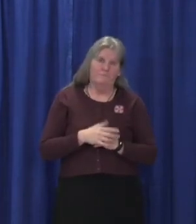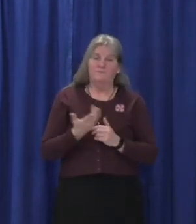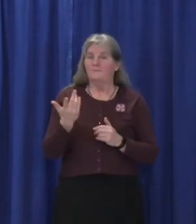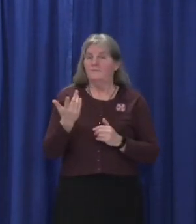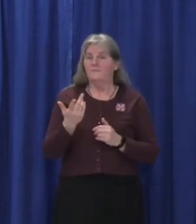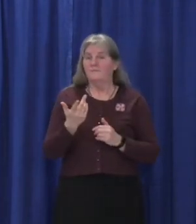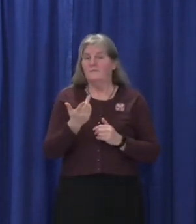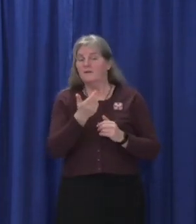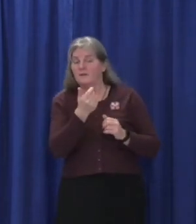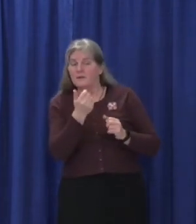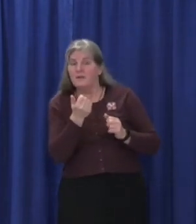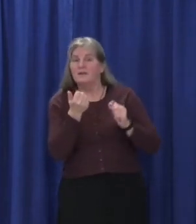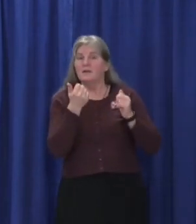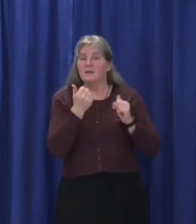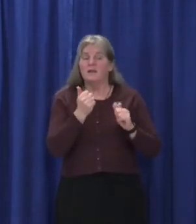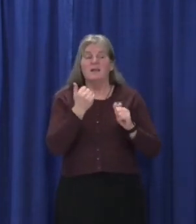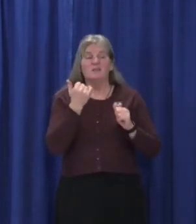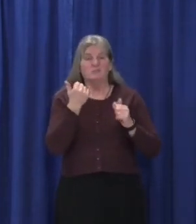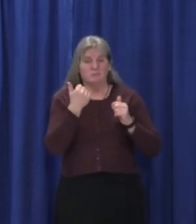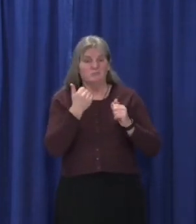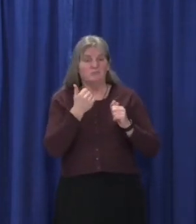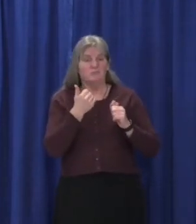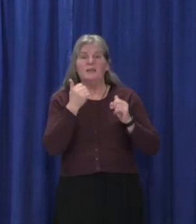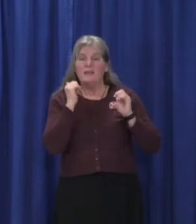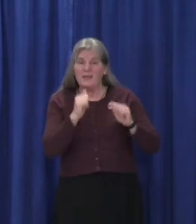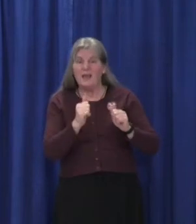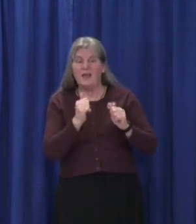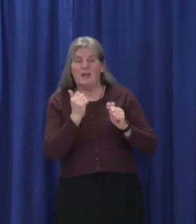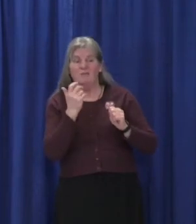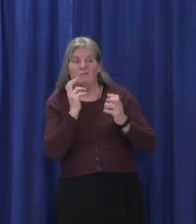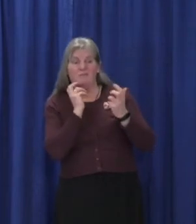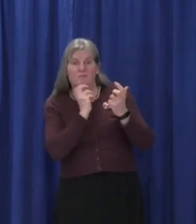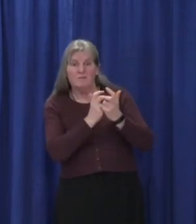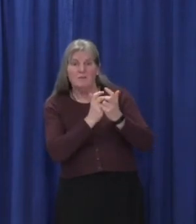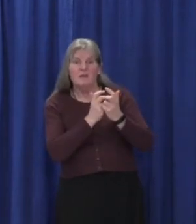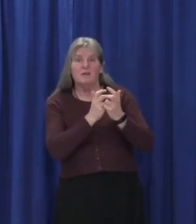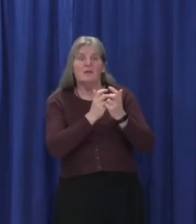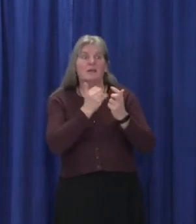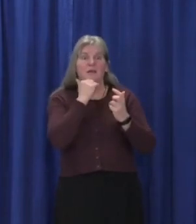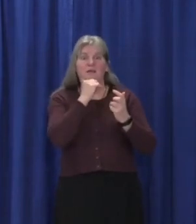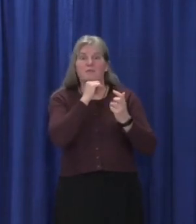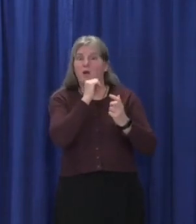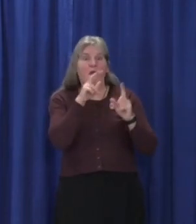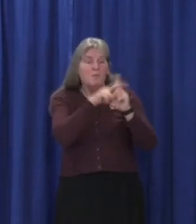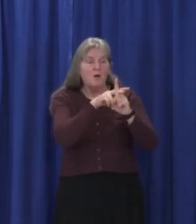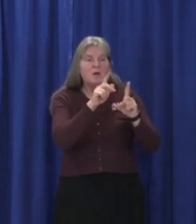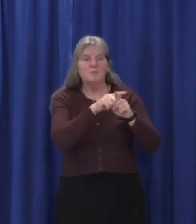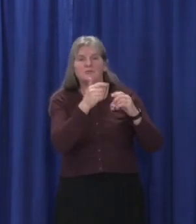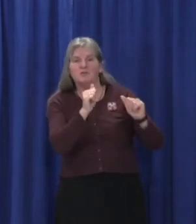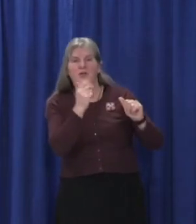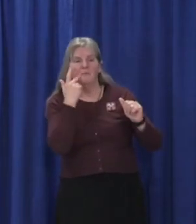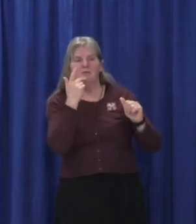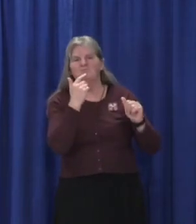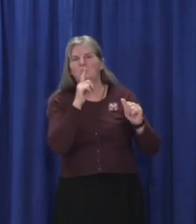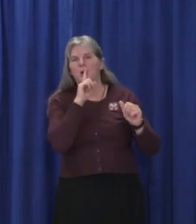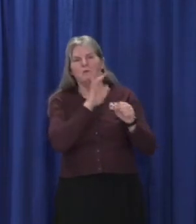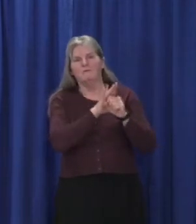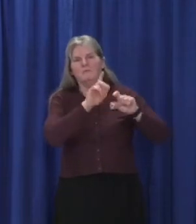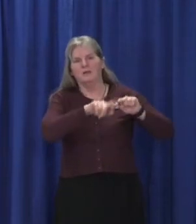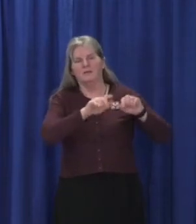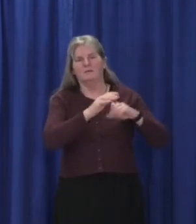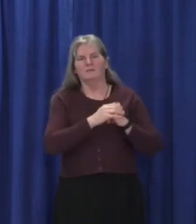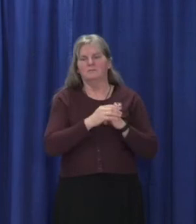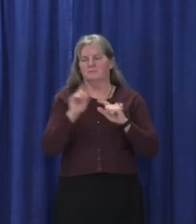Walk-ins will be accommodated when possible, but remember, they're not necessarily guaranteed. It has now been 2